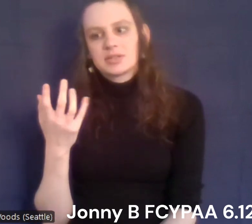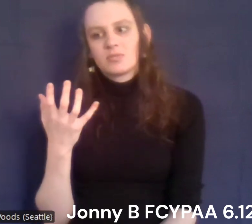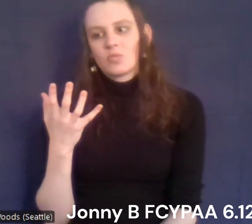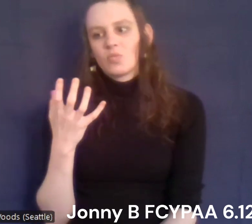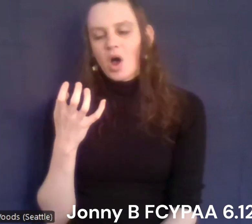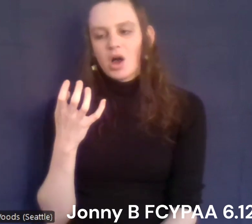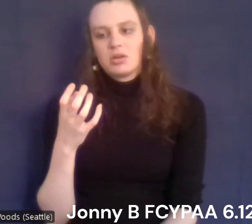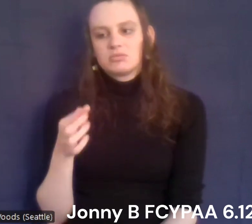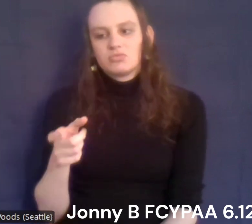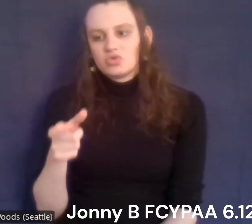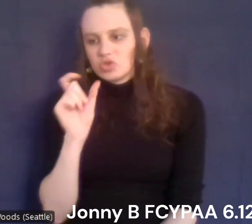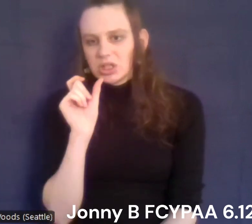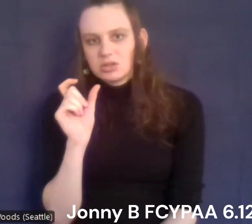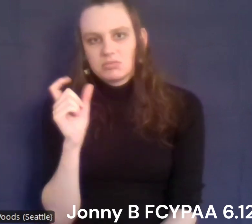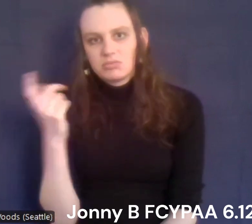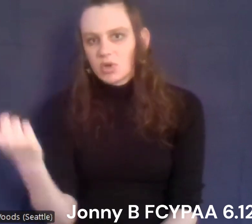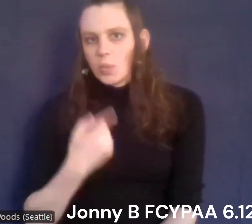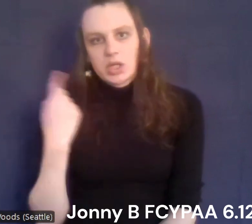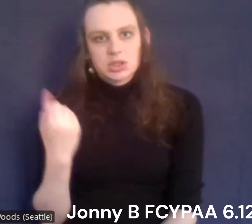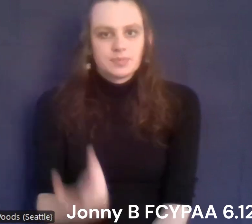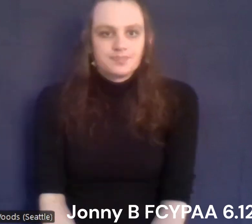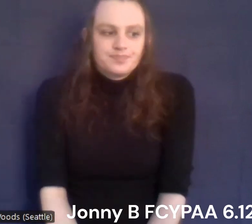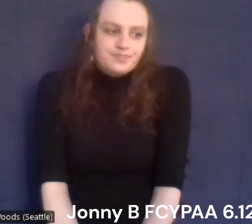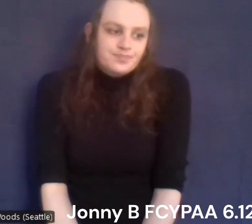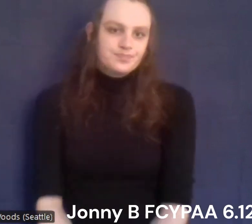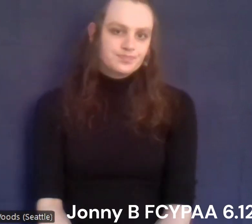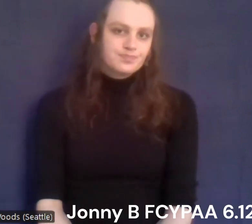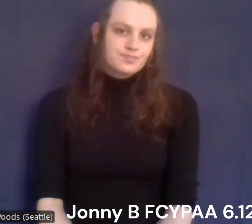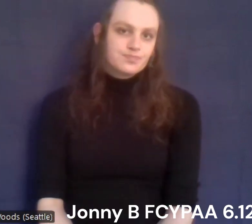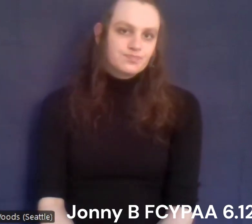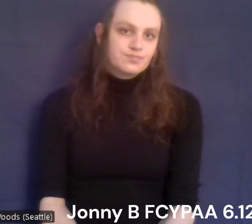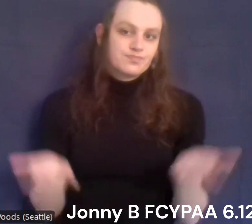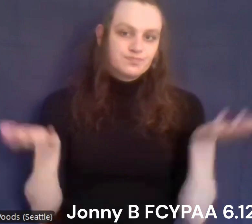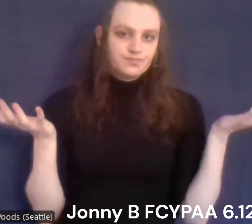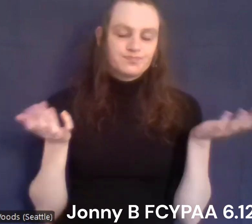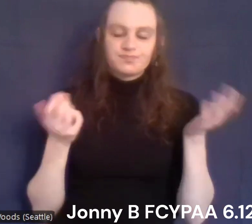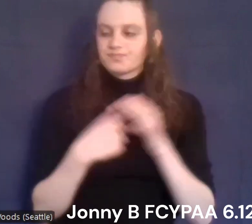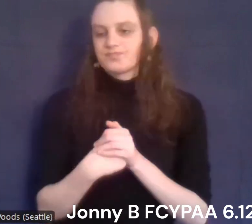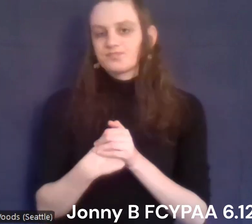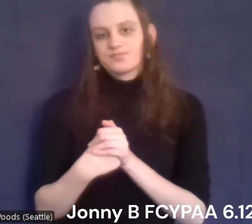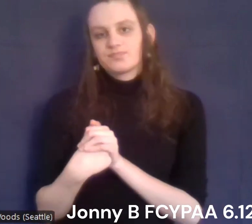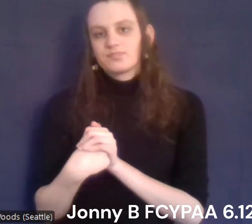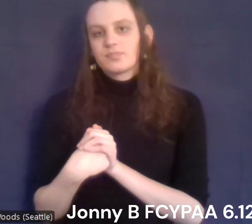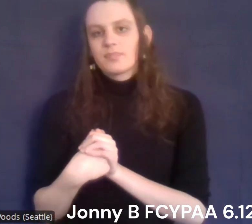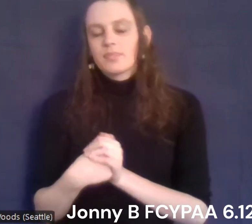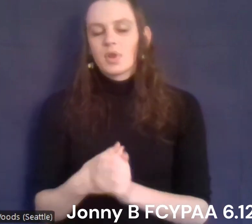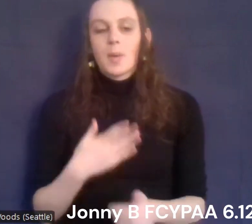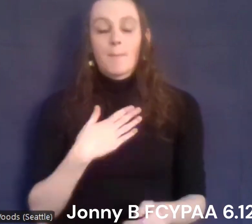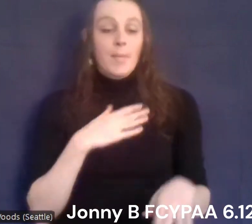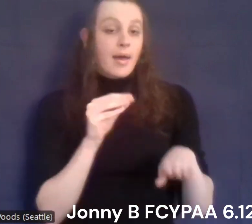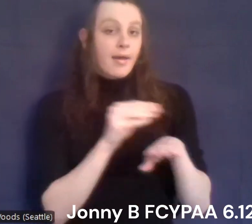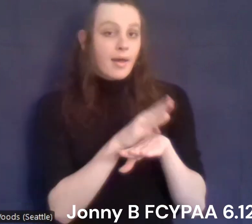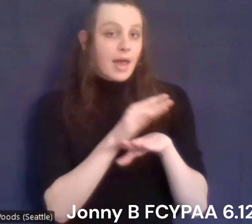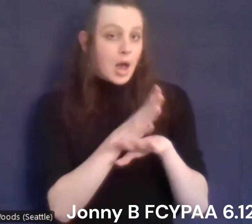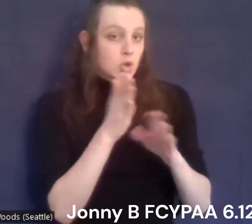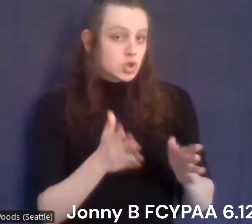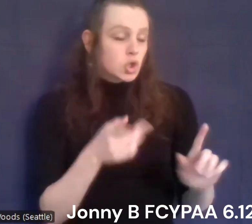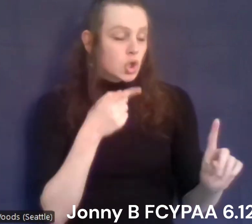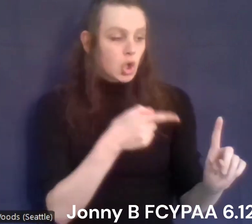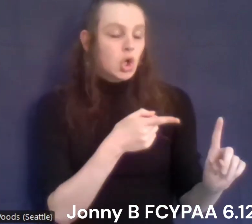around a bottle. Like it's fun. Meg's dad was my counselor there, and he always has a saying like, if